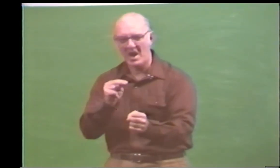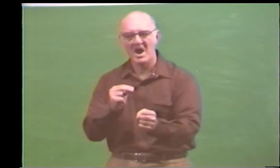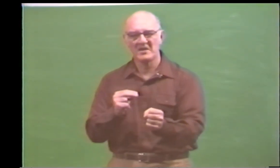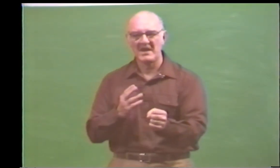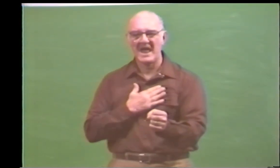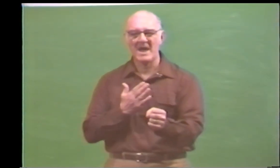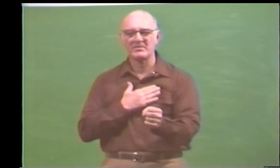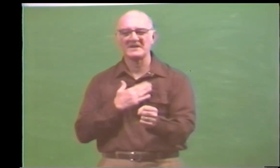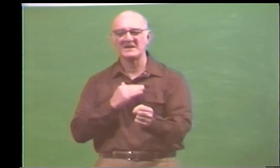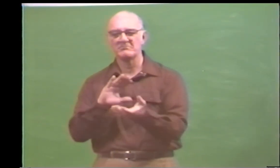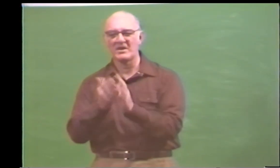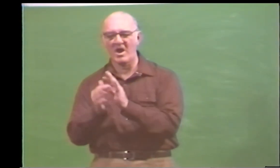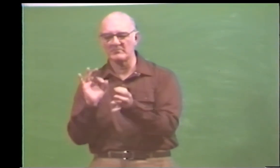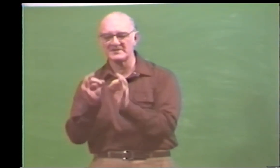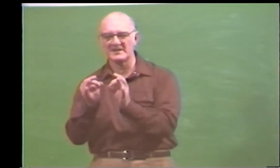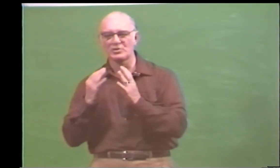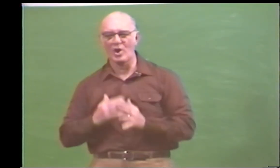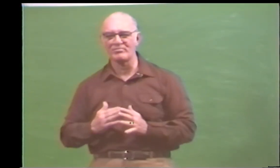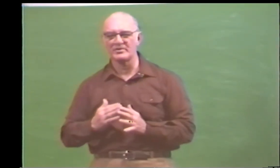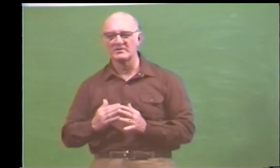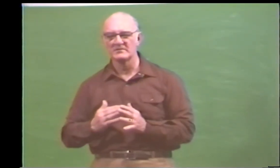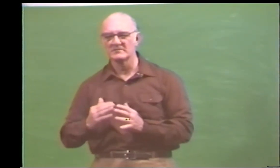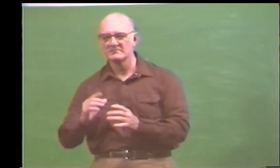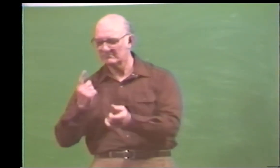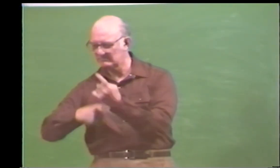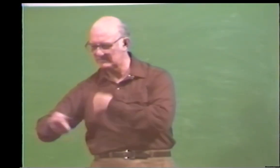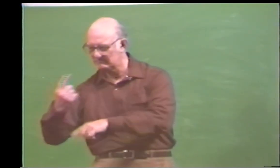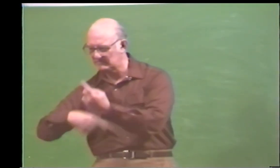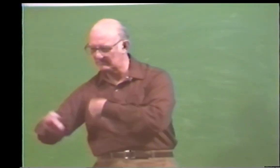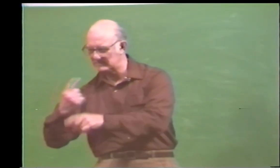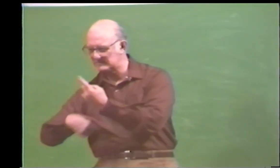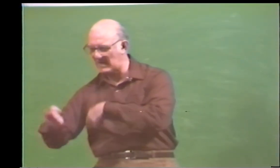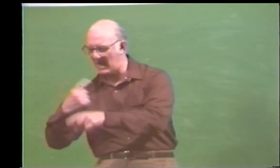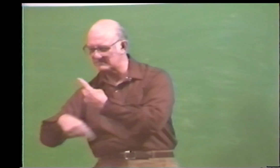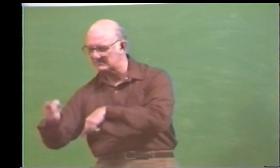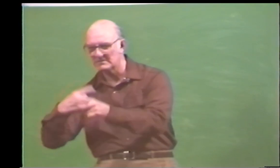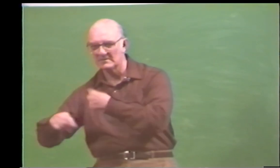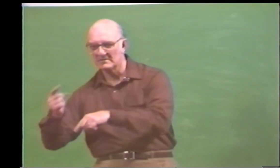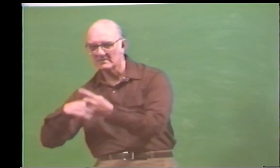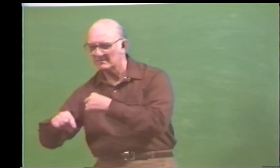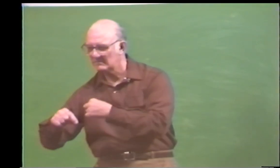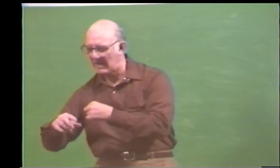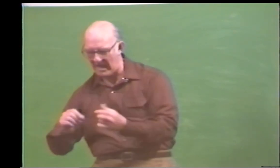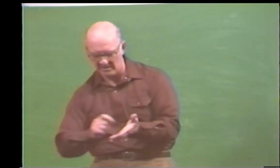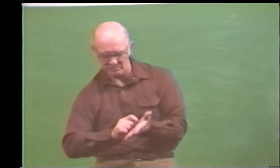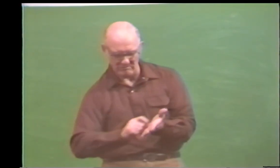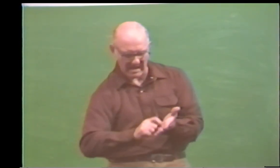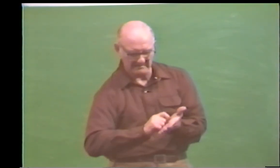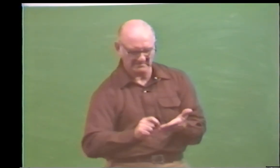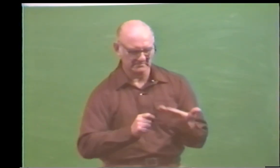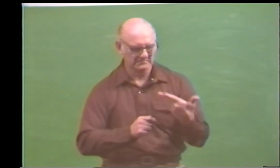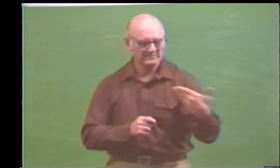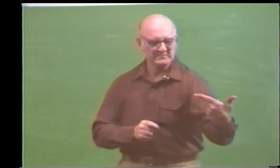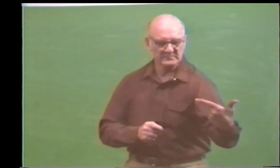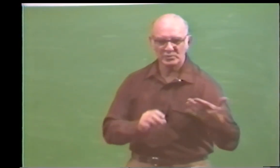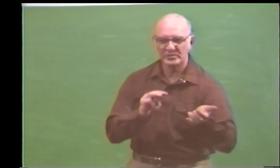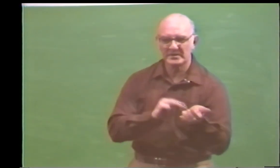Son happily becomes an interpreter, sends and writes to the